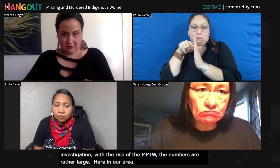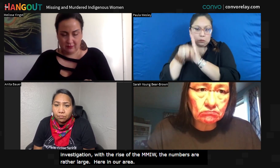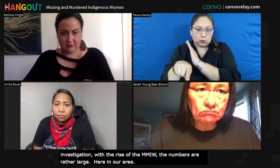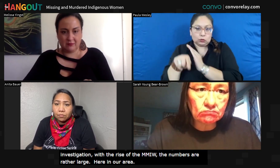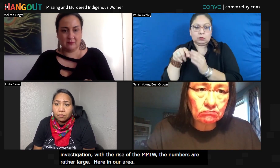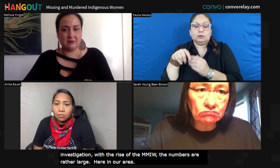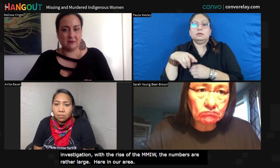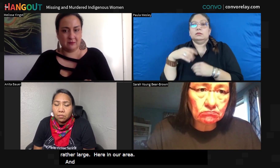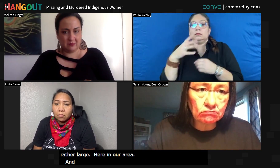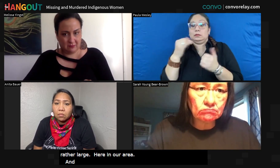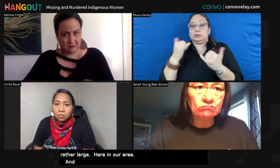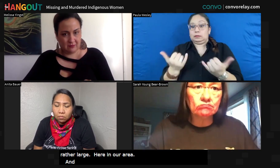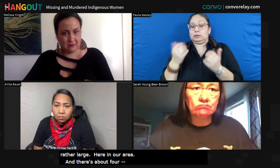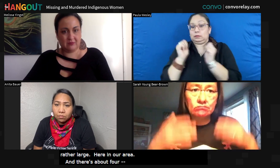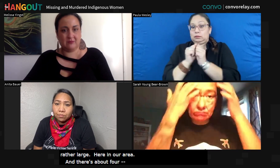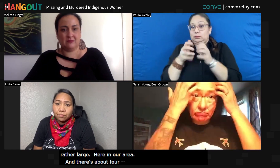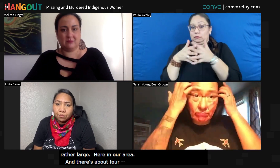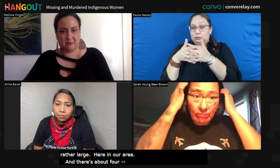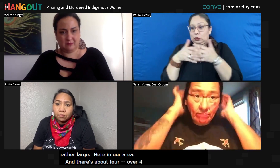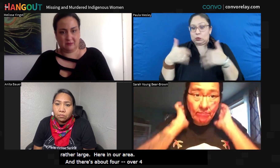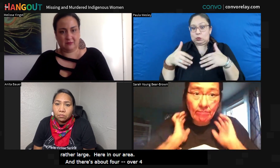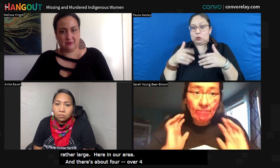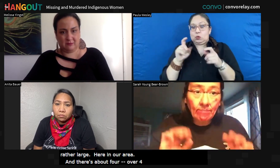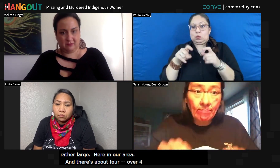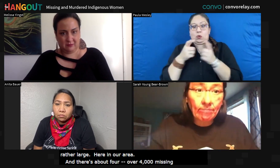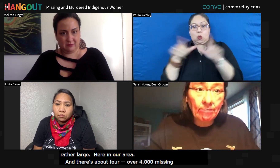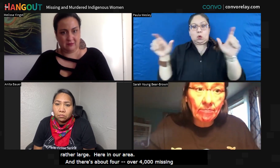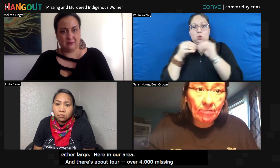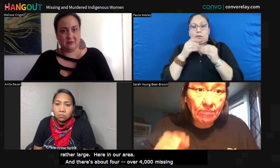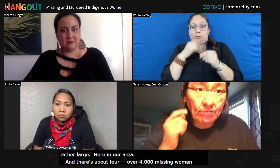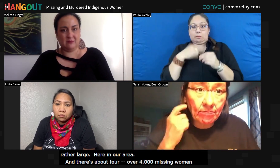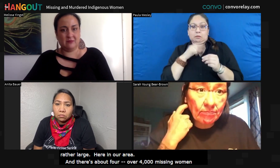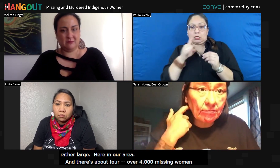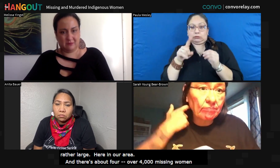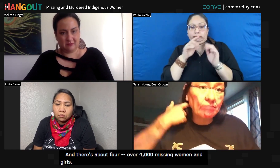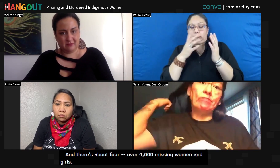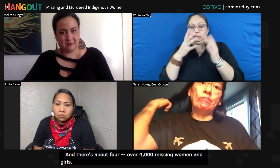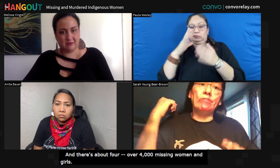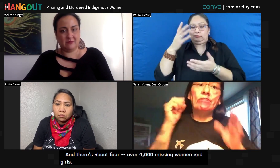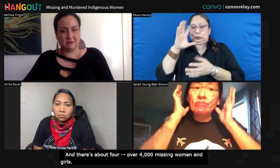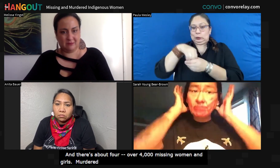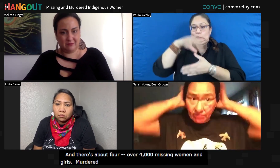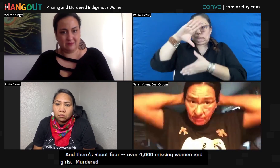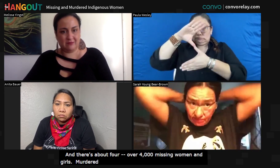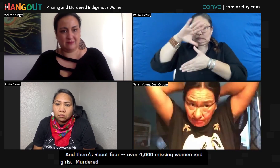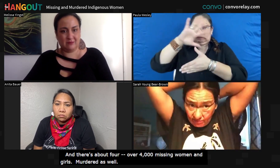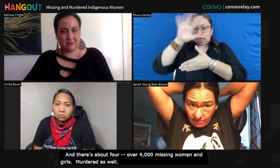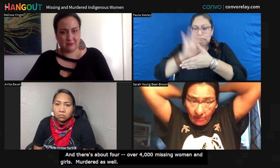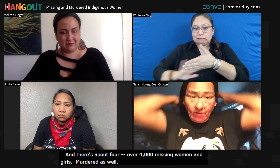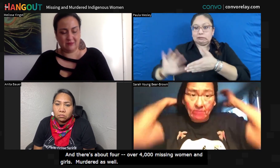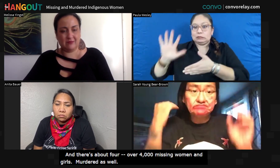girls murdered as well. And now, just along with America, I mean, that just